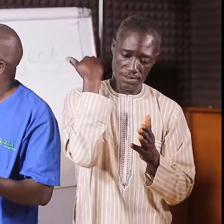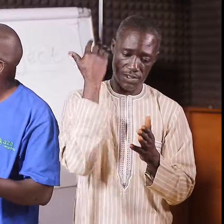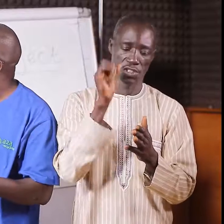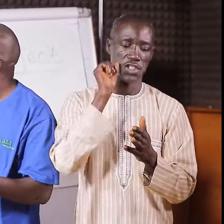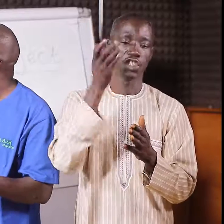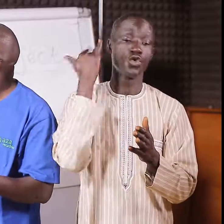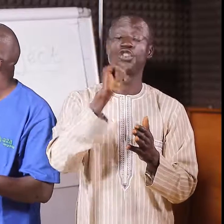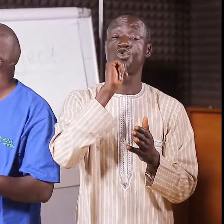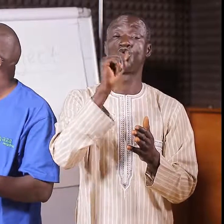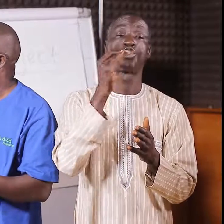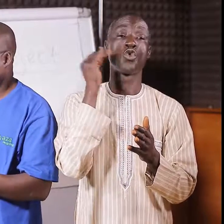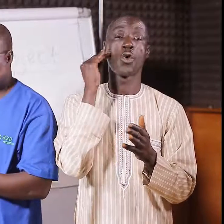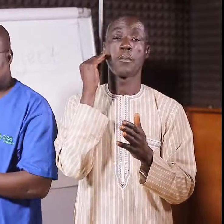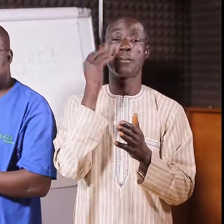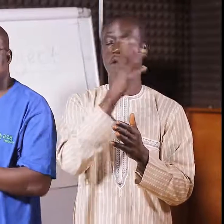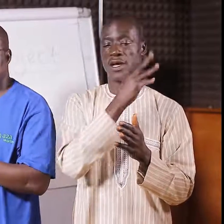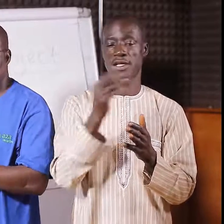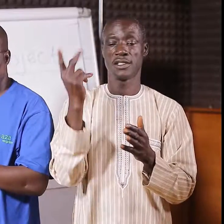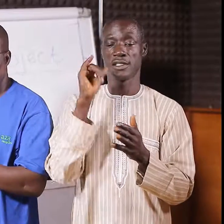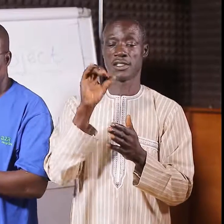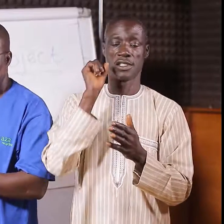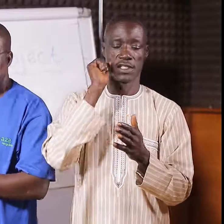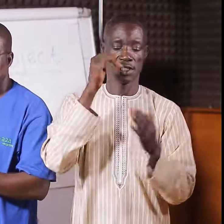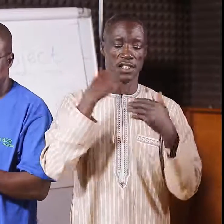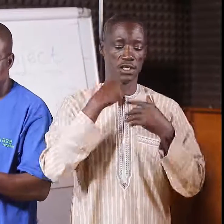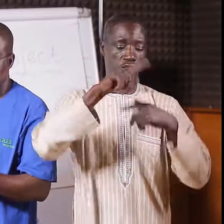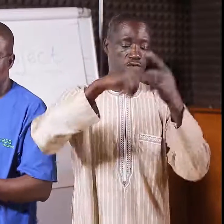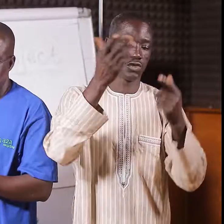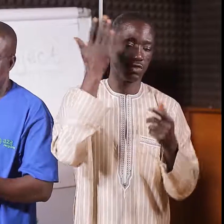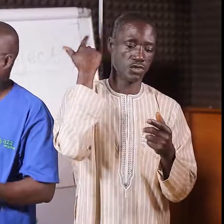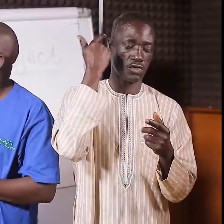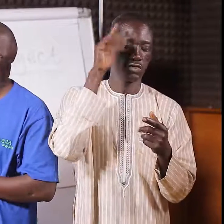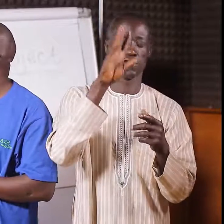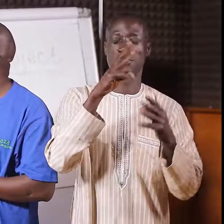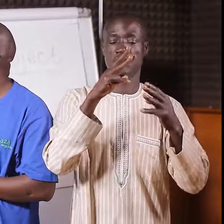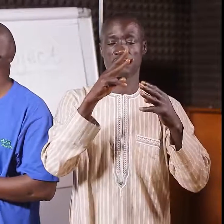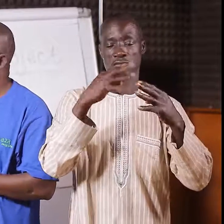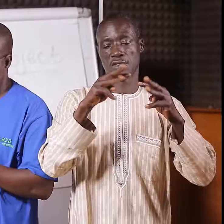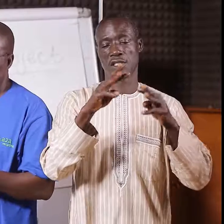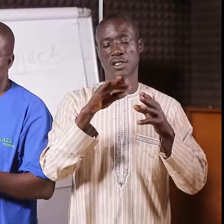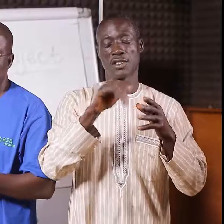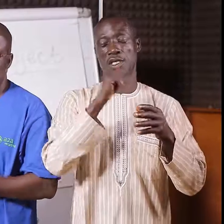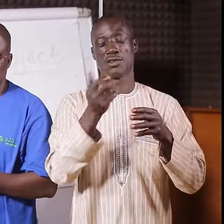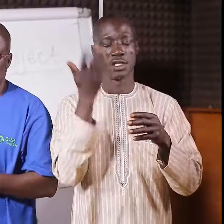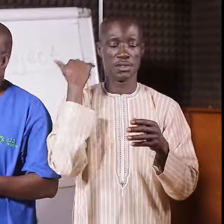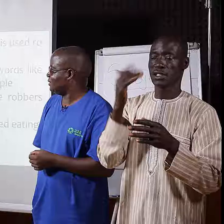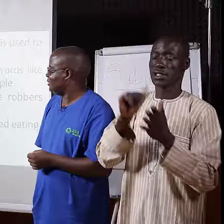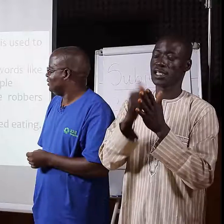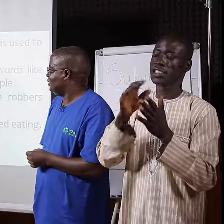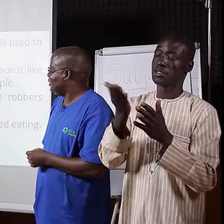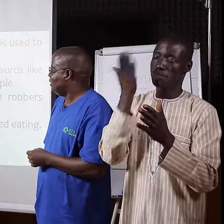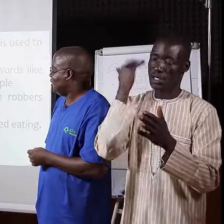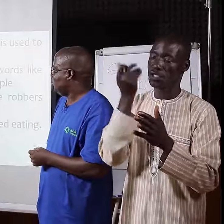was not home. And then she had gone shopping, another past. Past of the